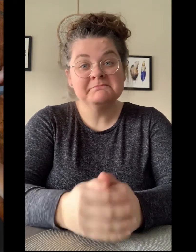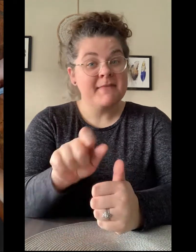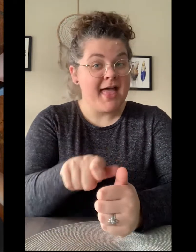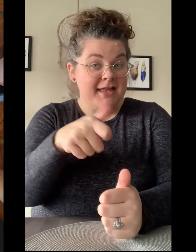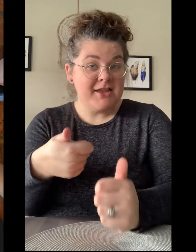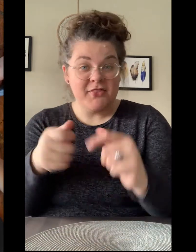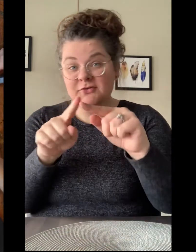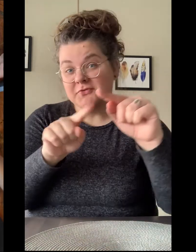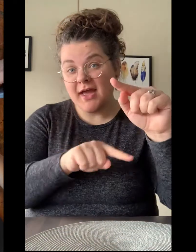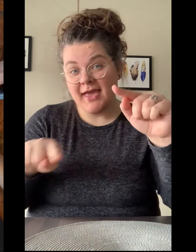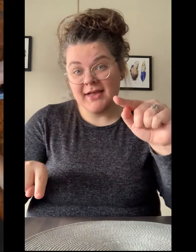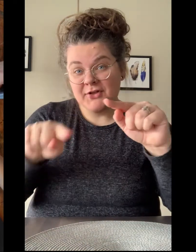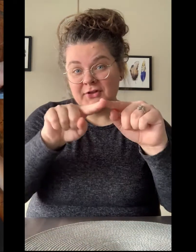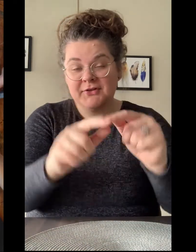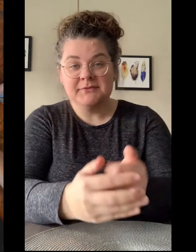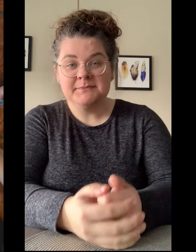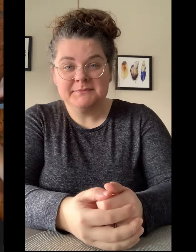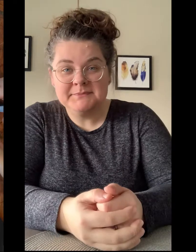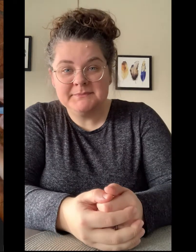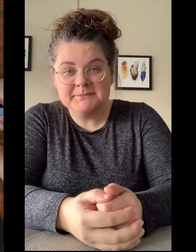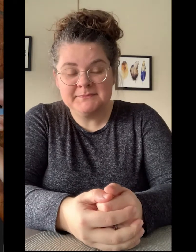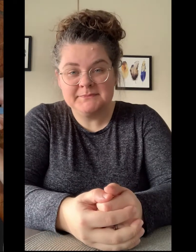another triangle,